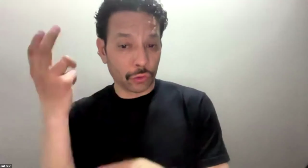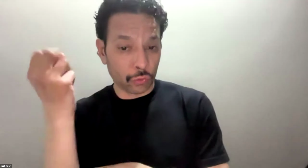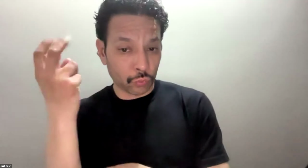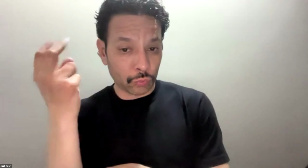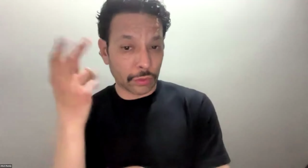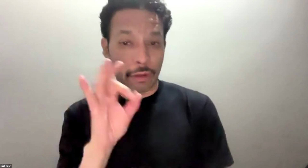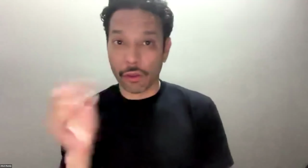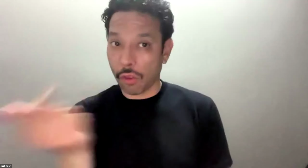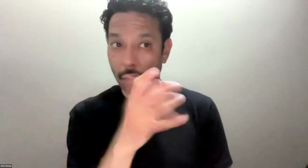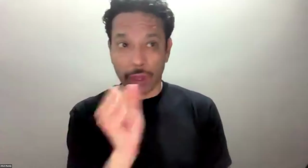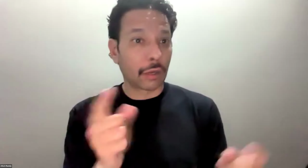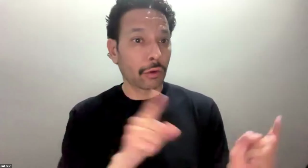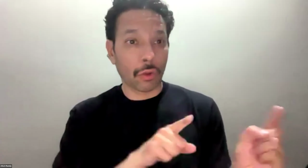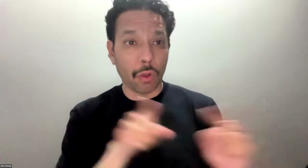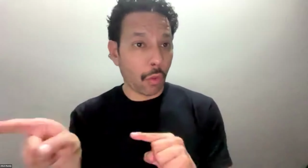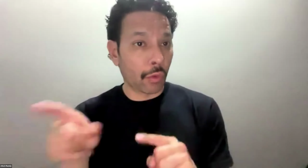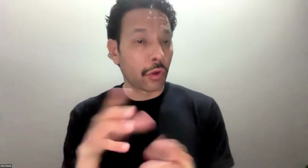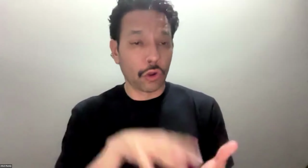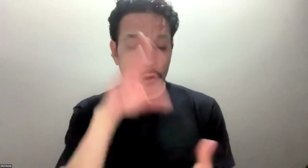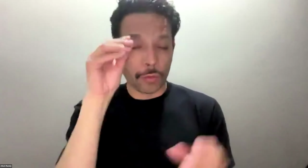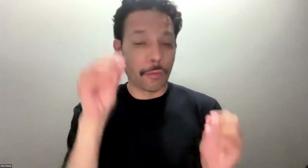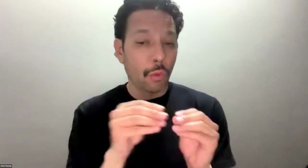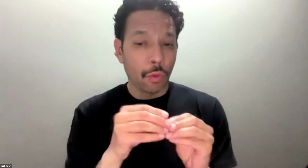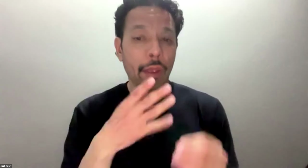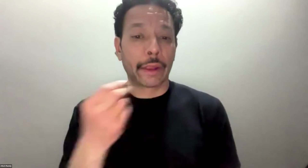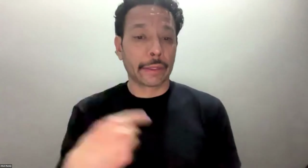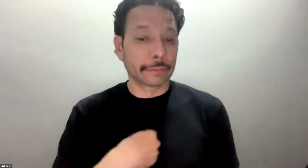to learn more. And I will also